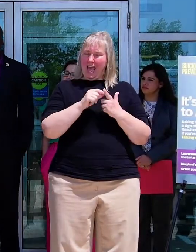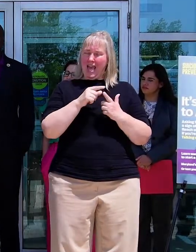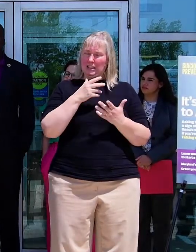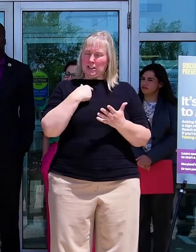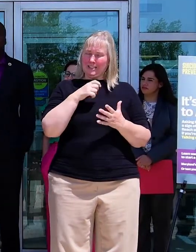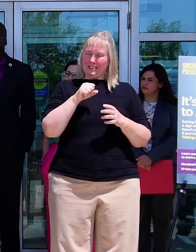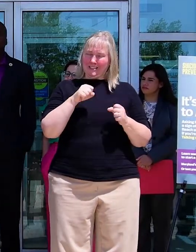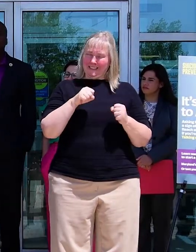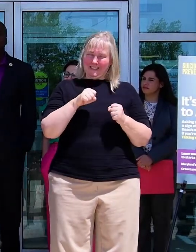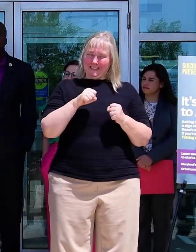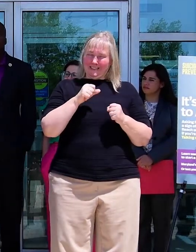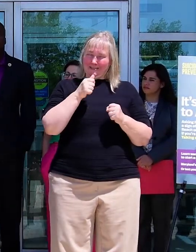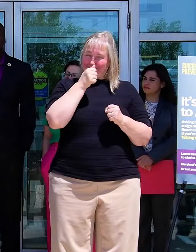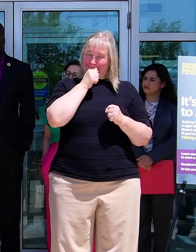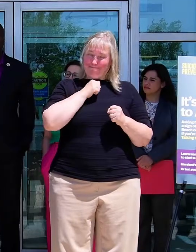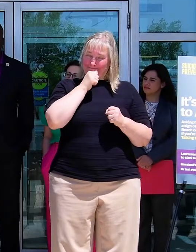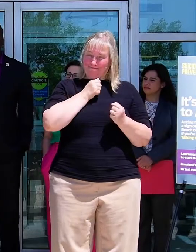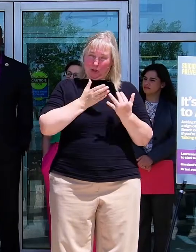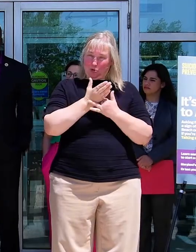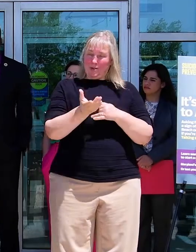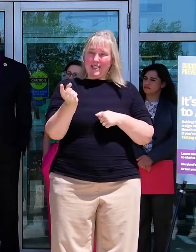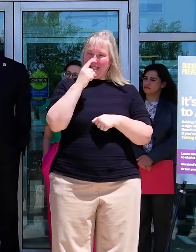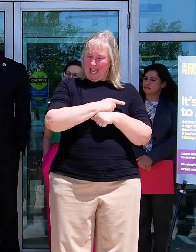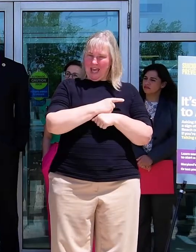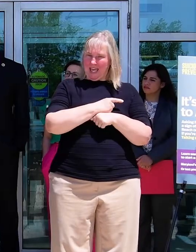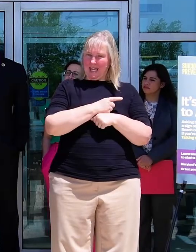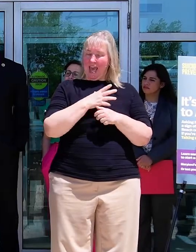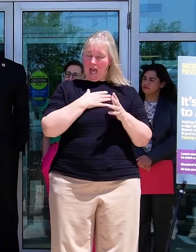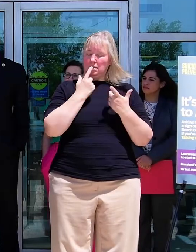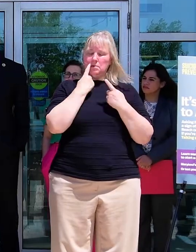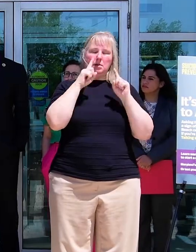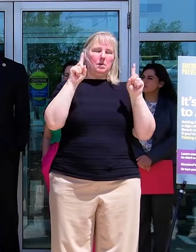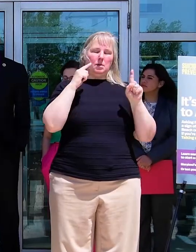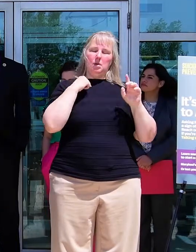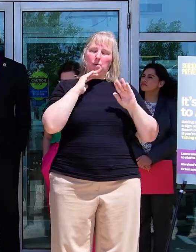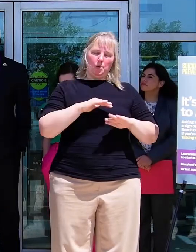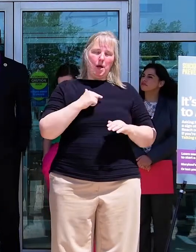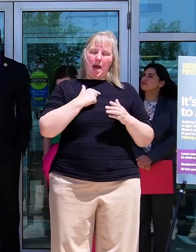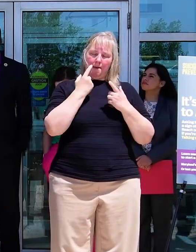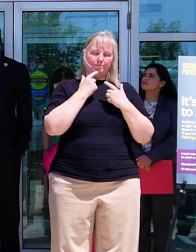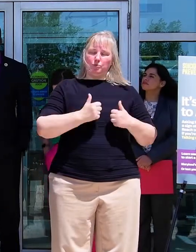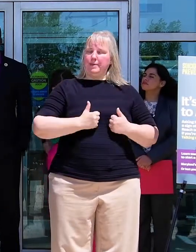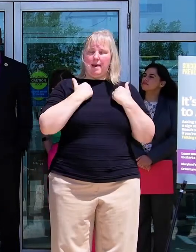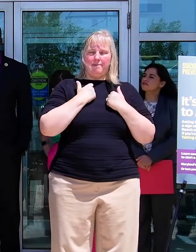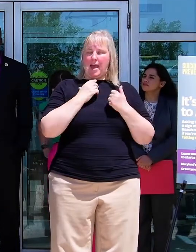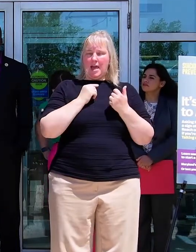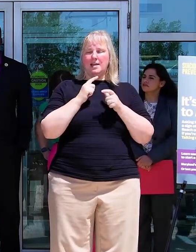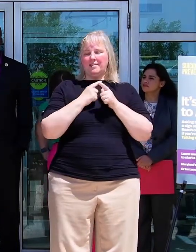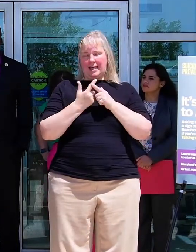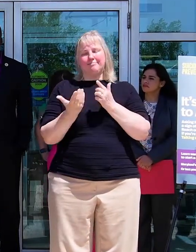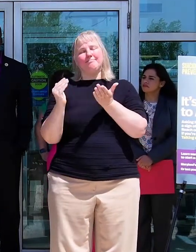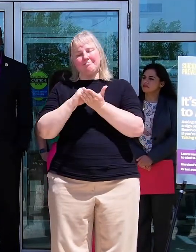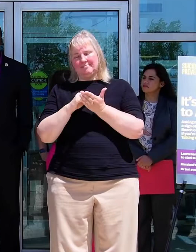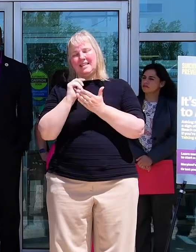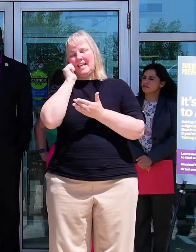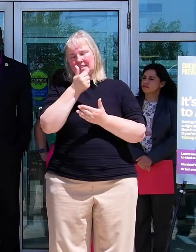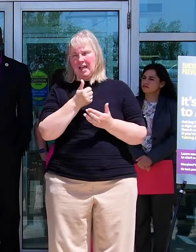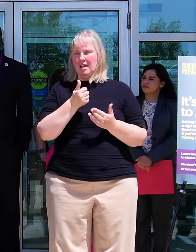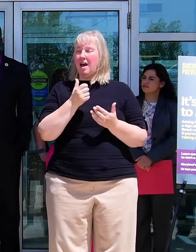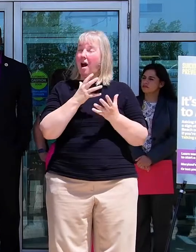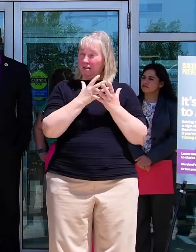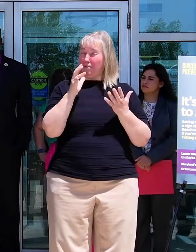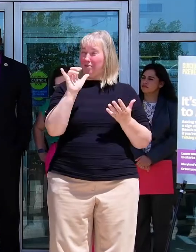hopes that A, I made it through, and B, I could rinse and repeat the next day. There was a lot of that. And as I got